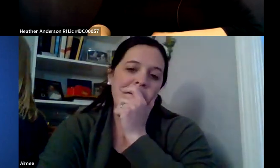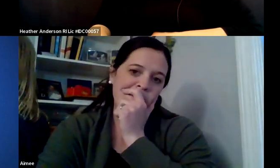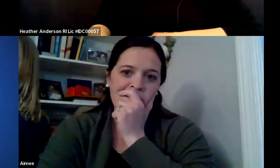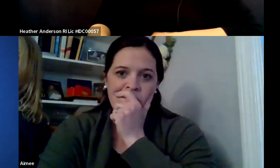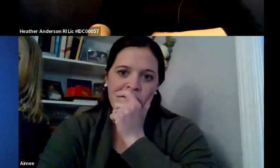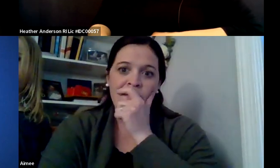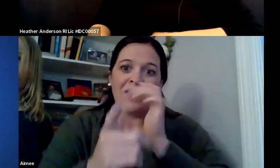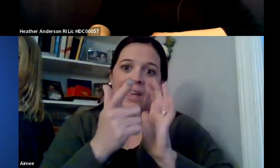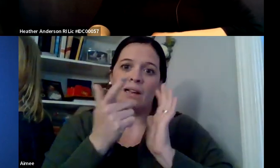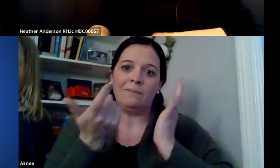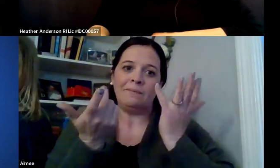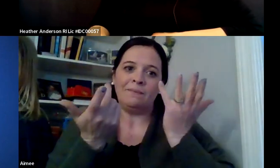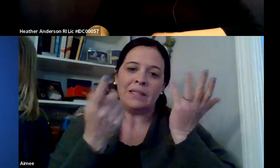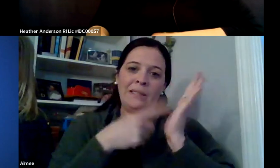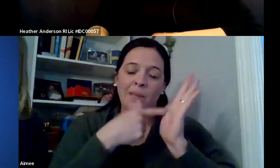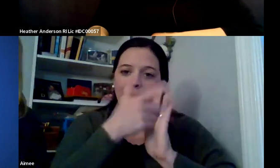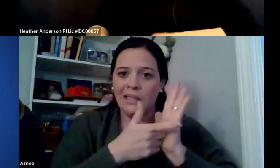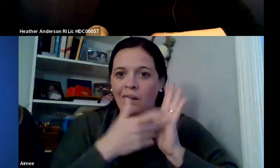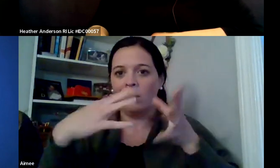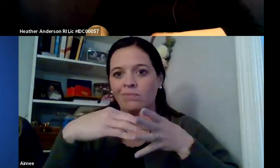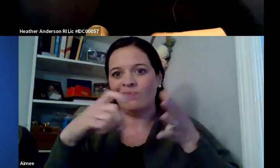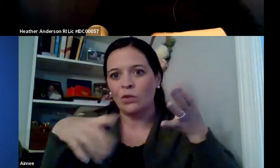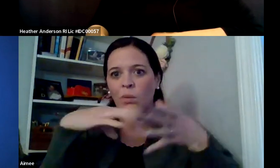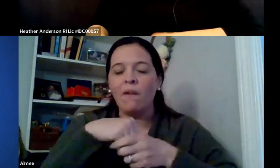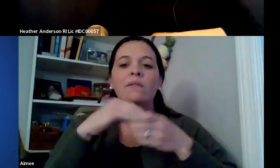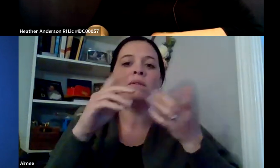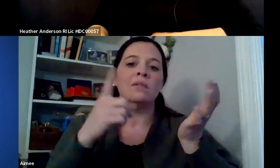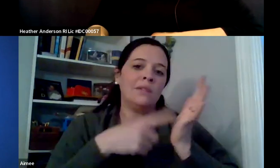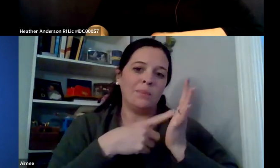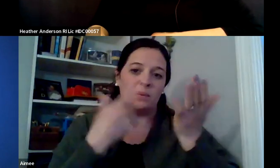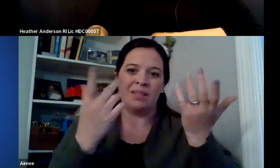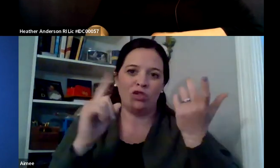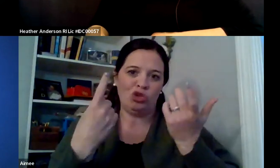just assigned to various interpreters. And sometimes there's legal